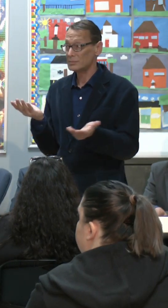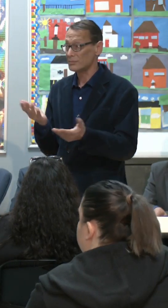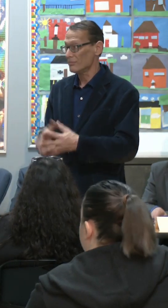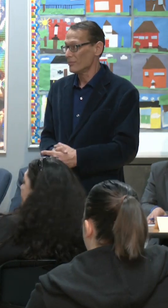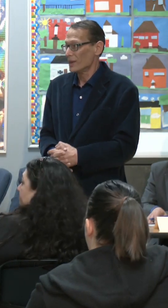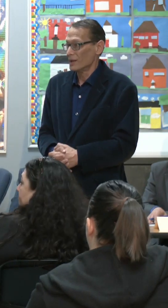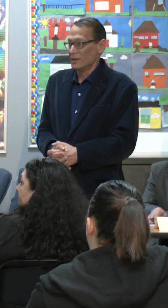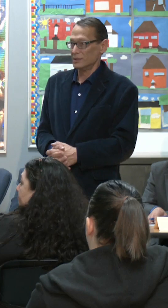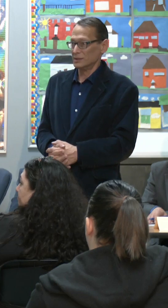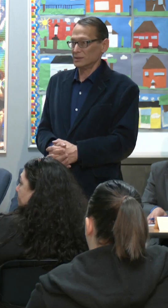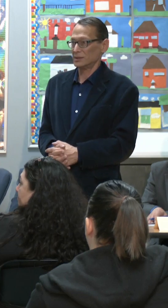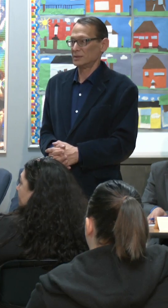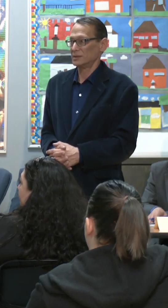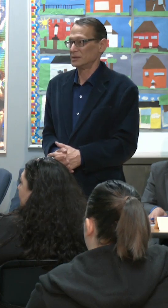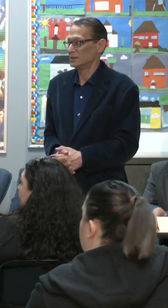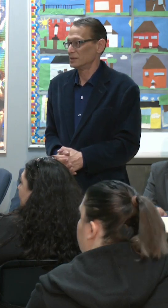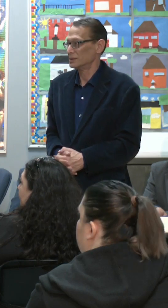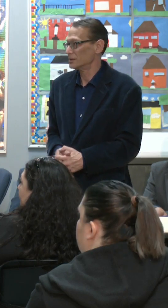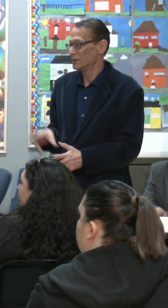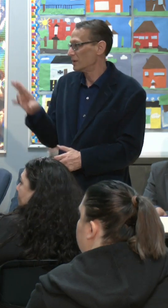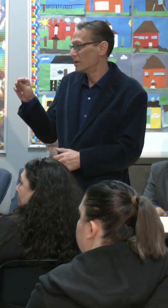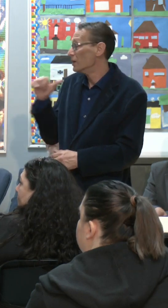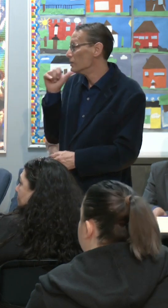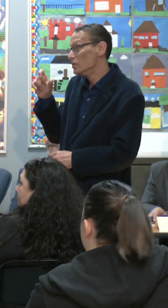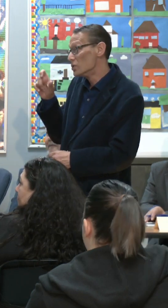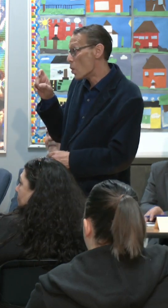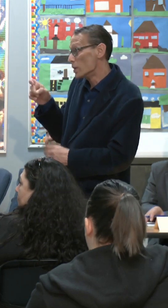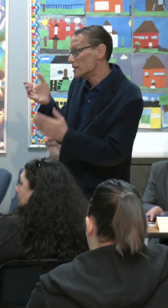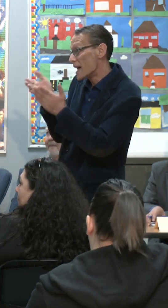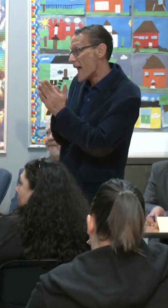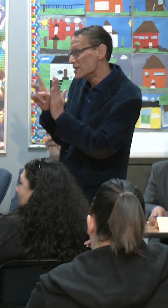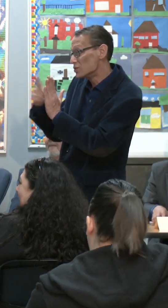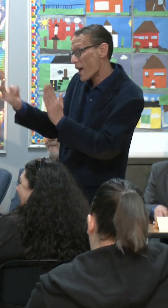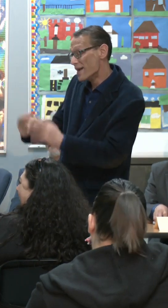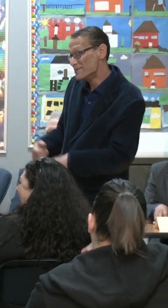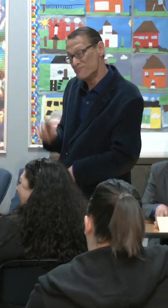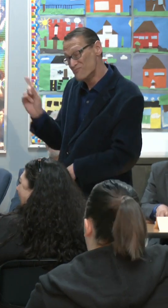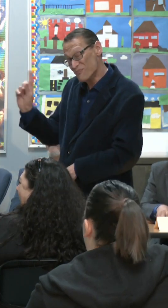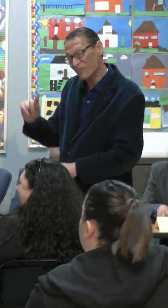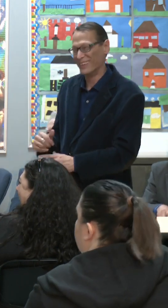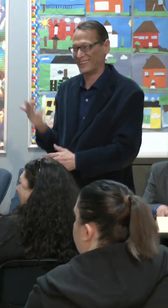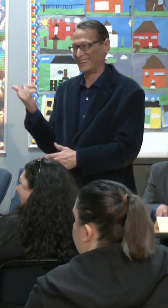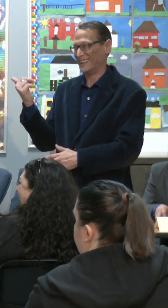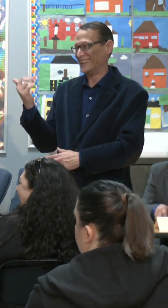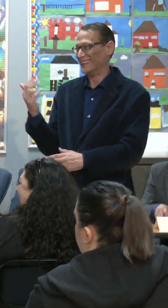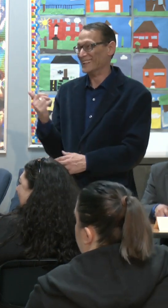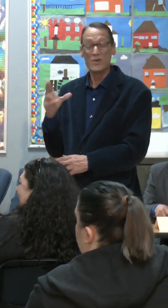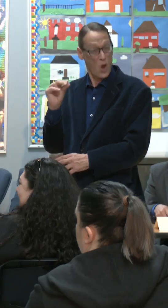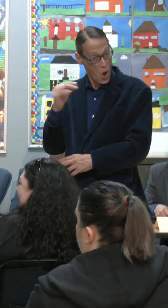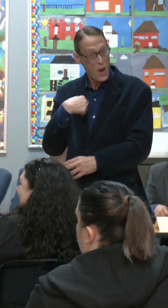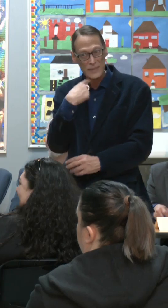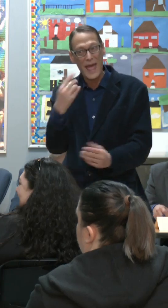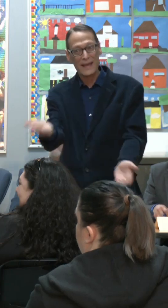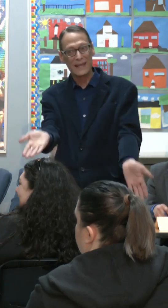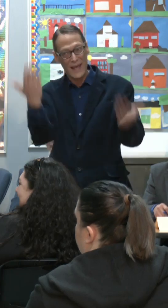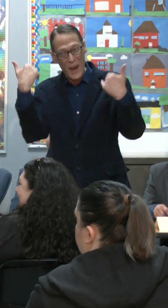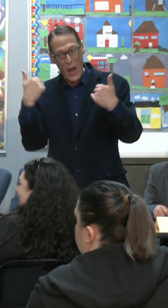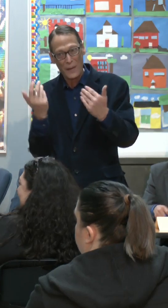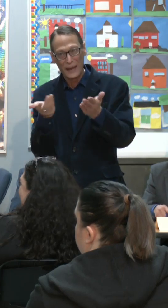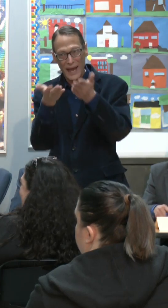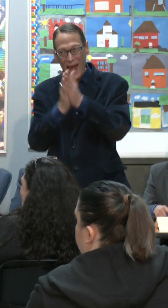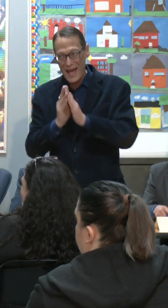for this. I was beat up by 7 July. And just because I got a doozy for a shot 2 weeks